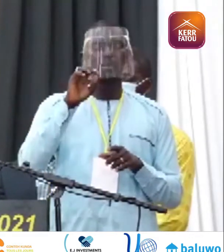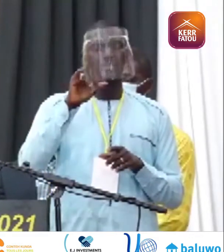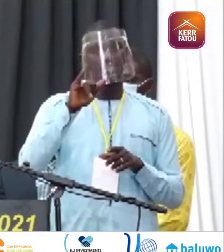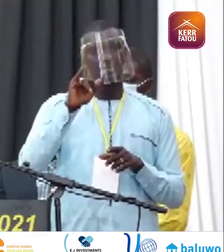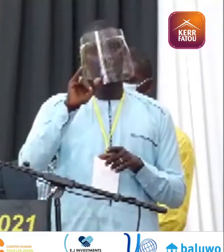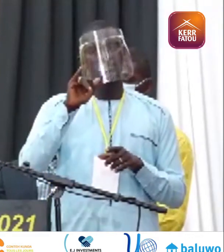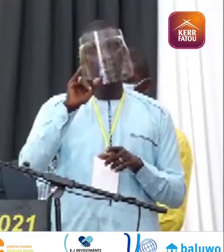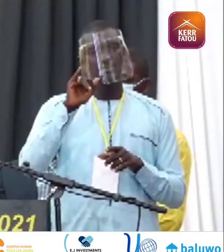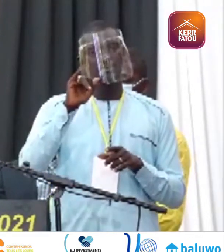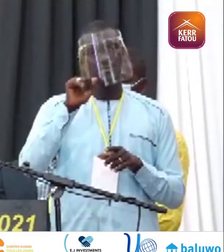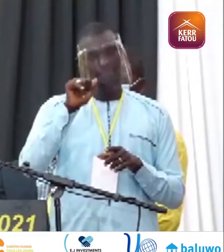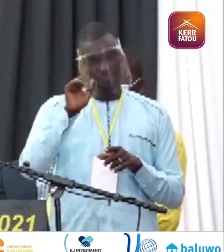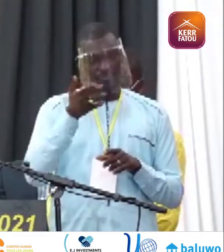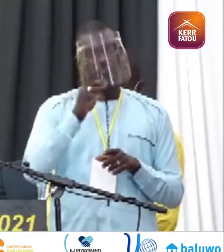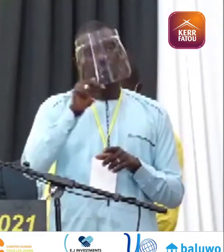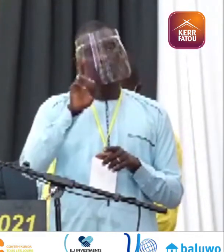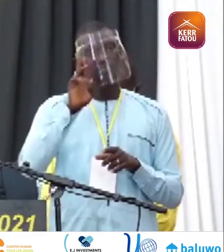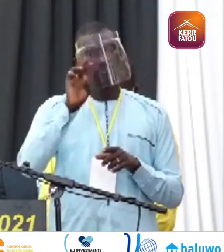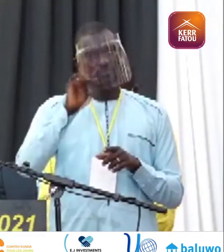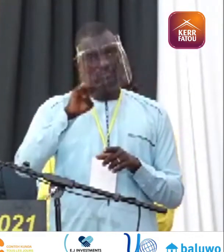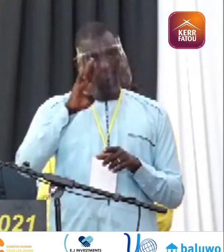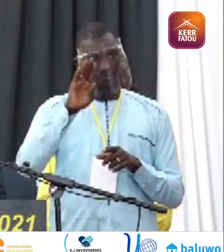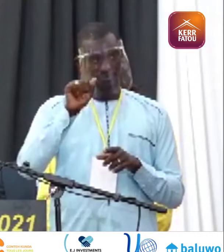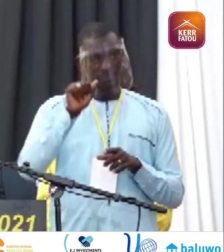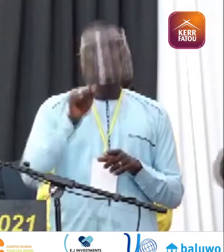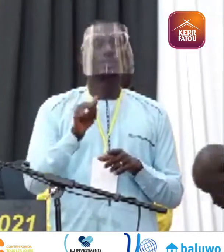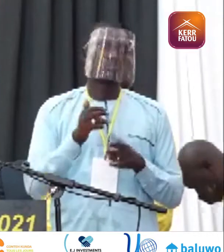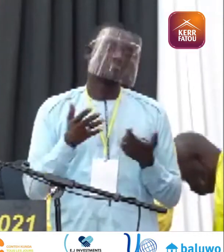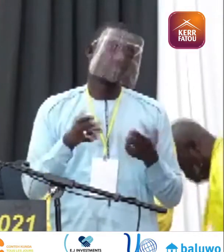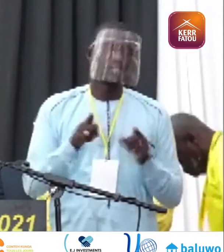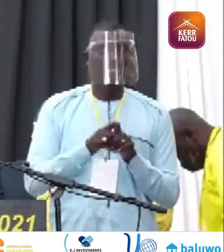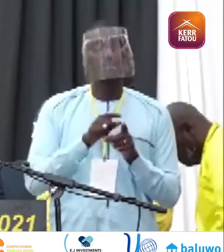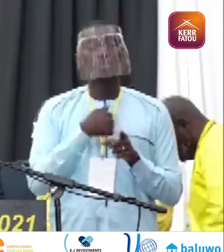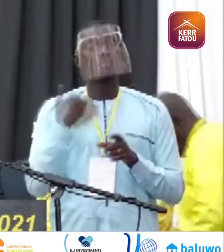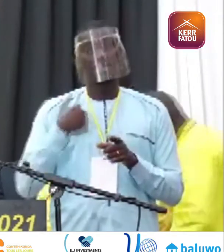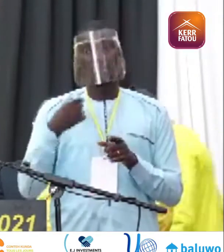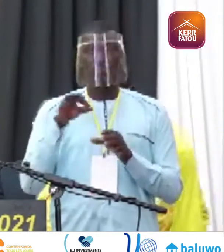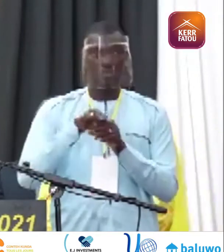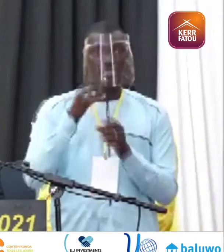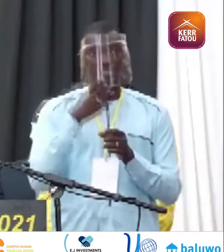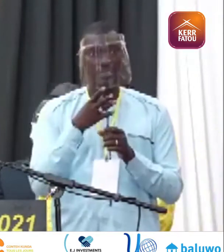You are people who have witnessed it, and